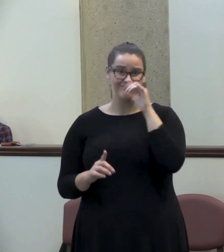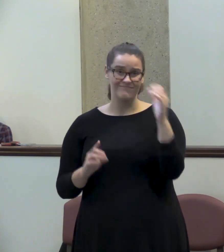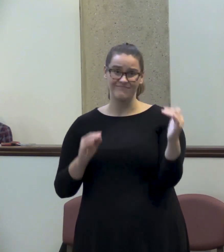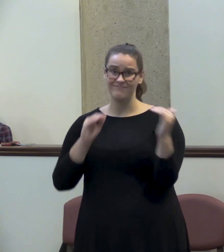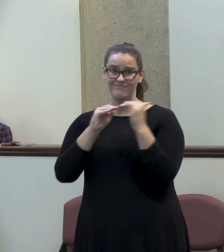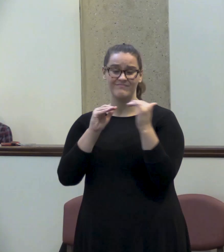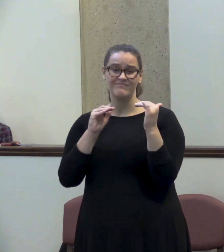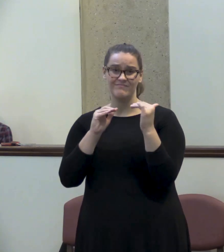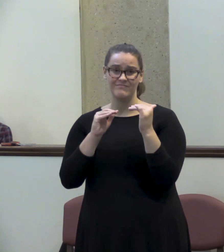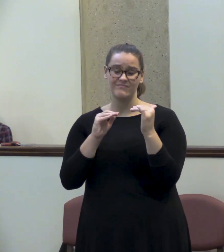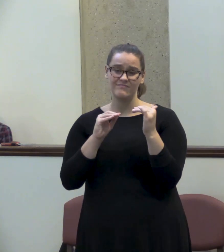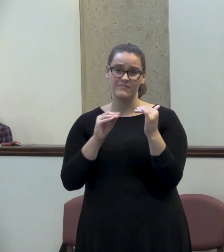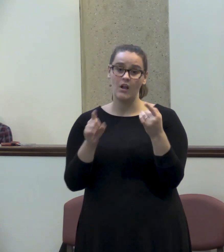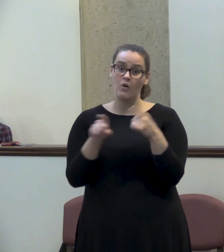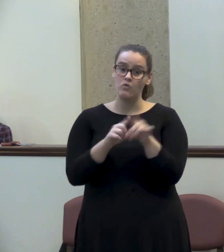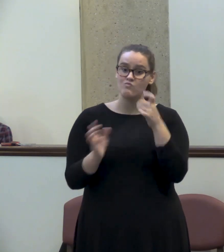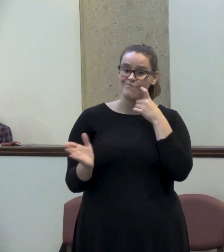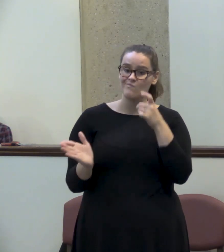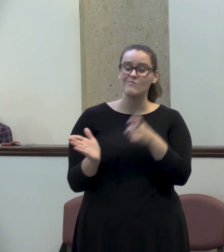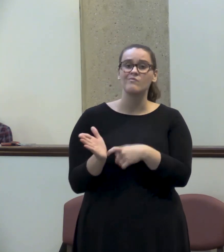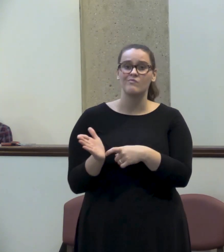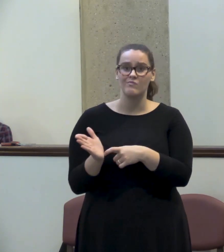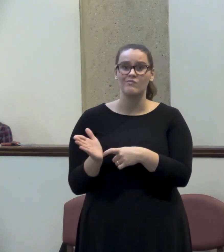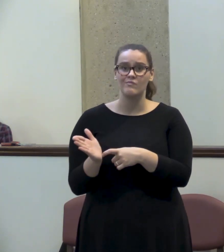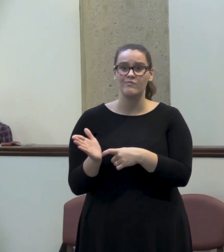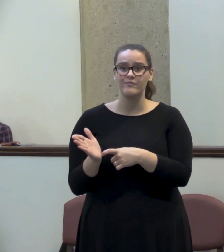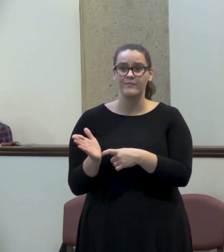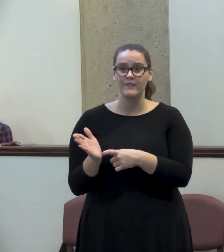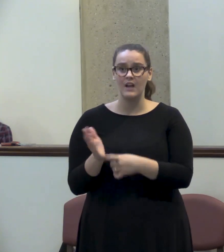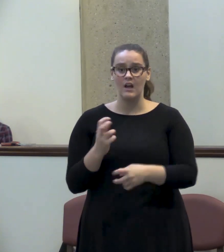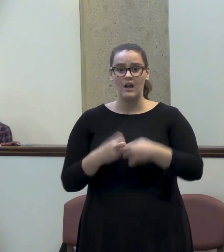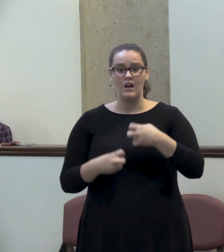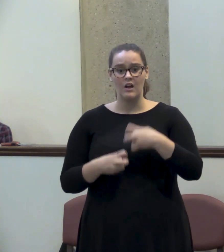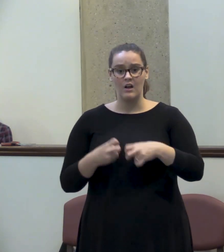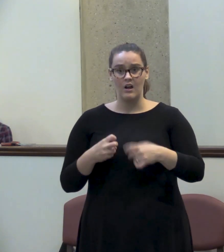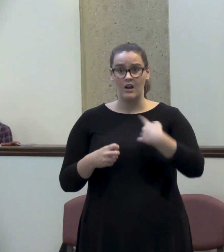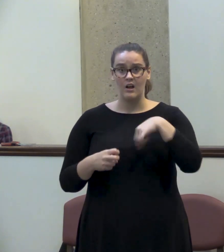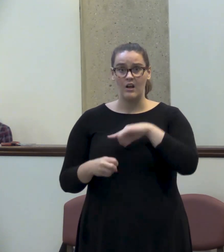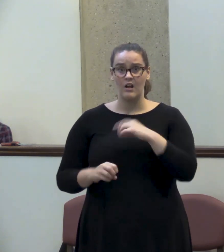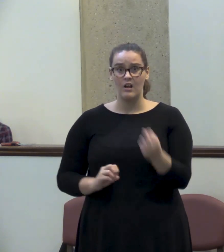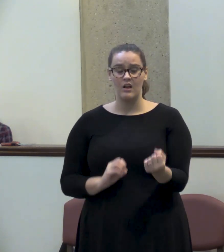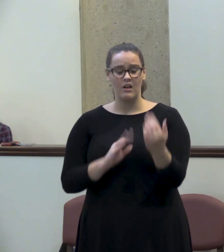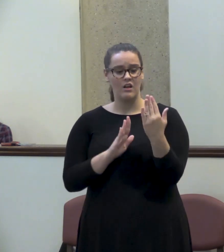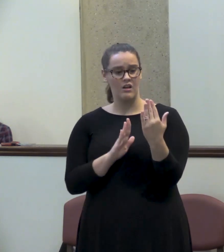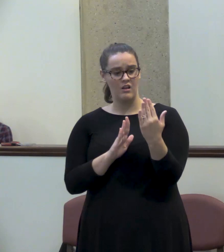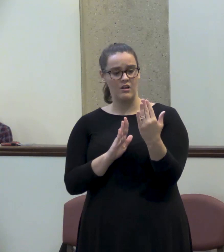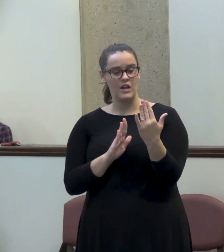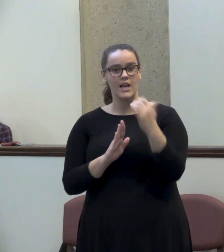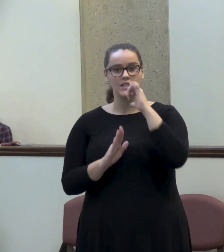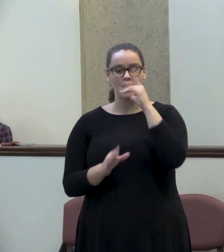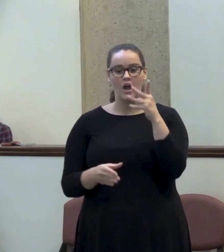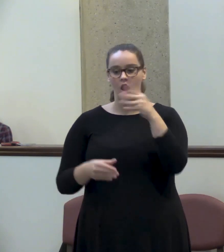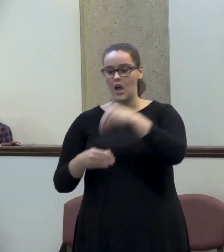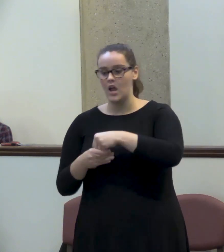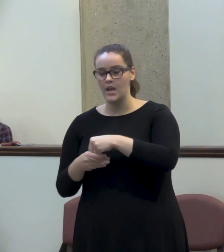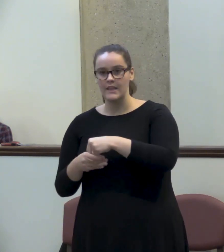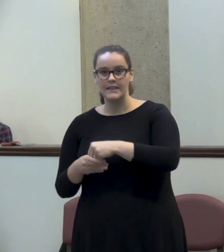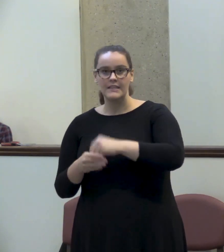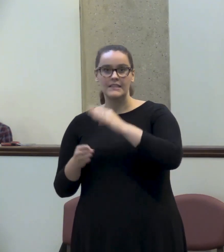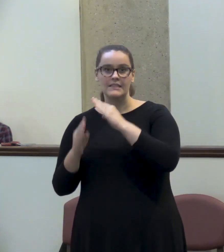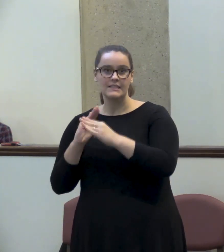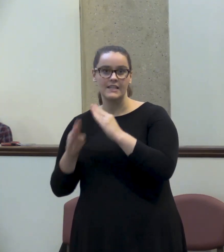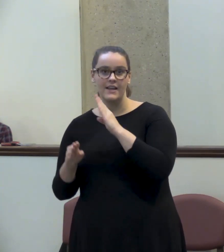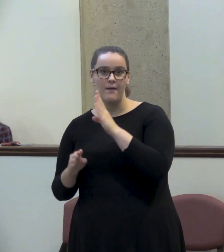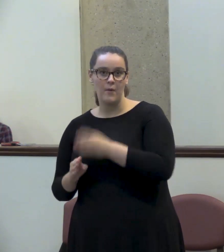and also recognize that the issues that we're facing isn't just in the city or isn't just in Montgomery